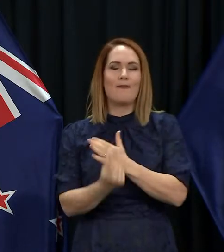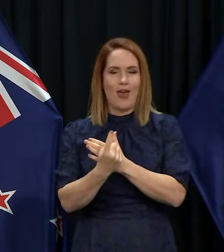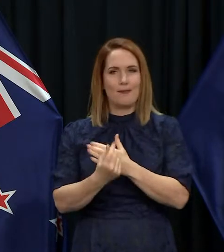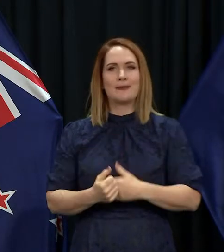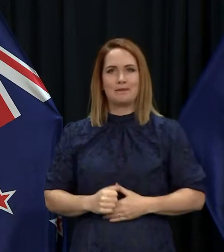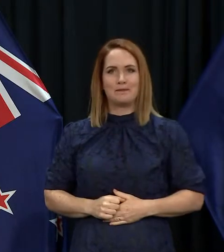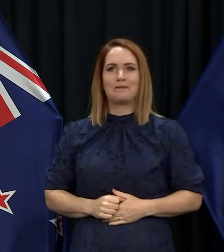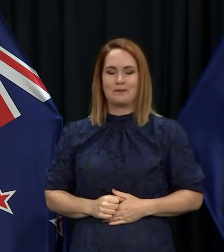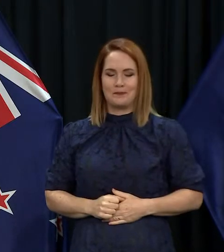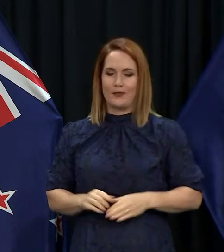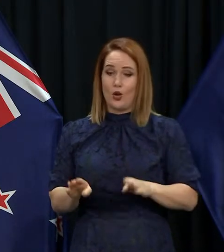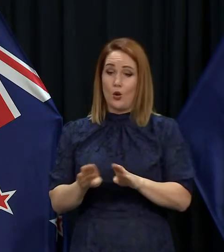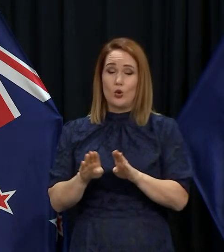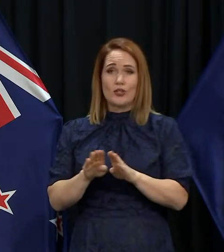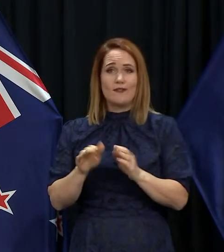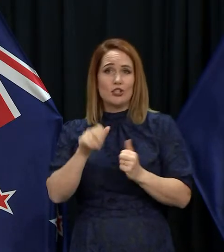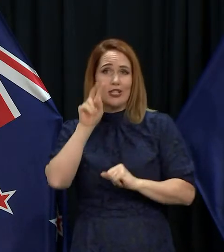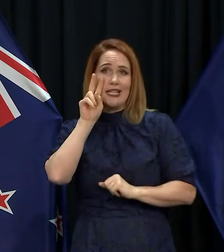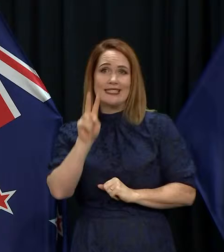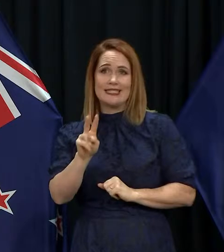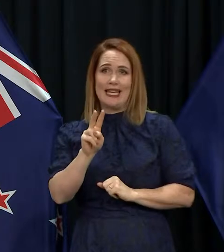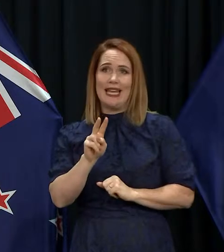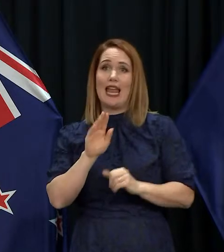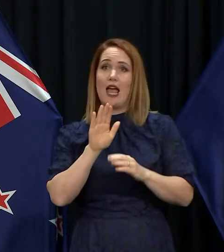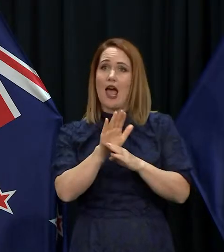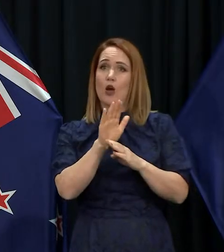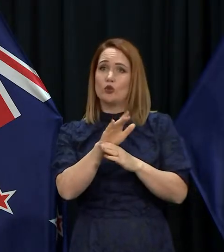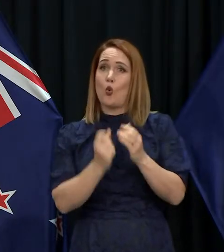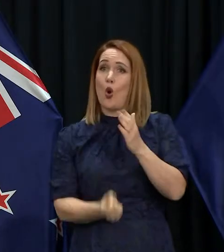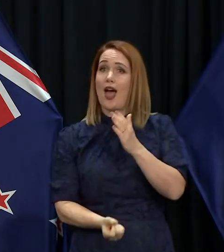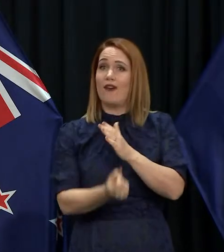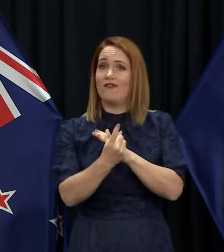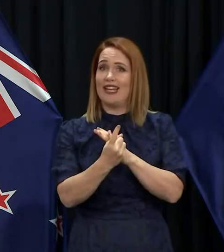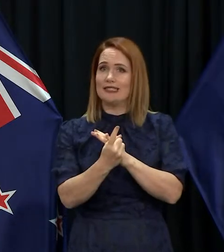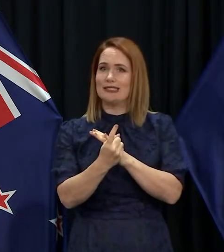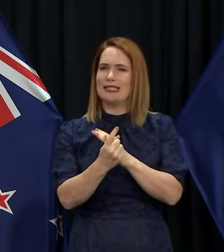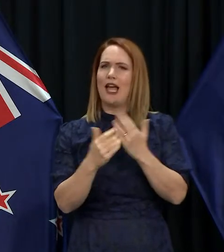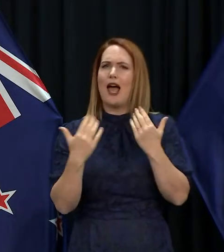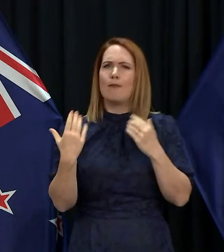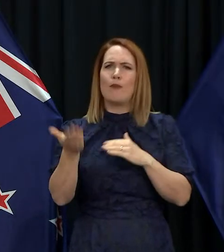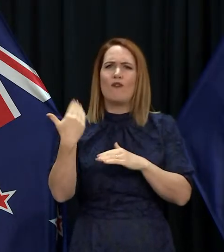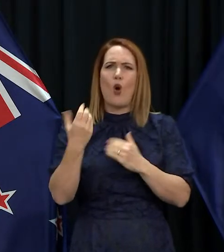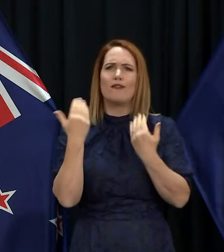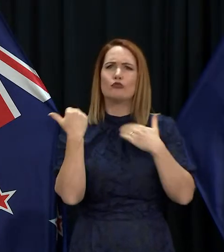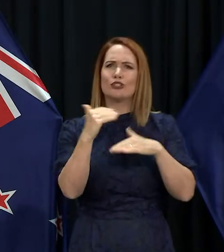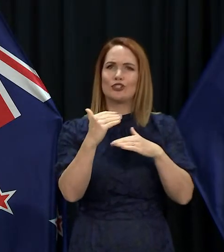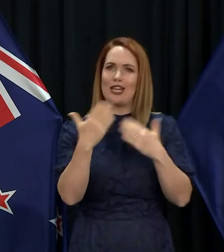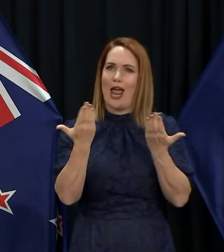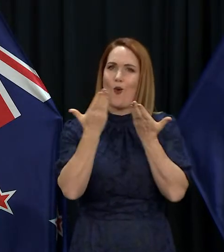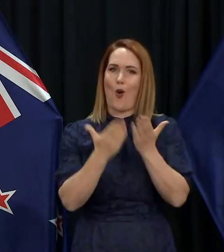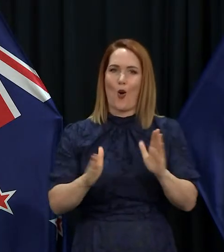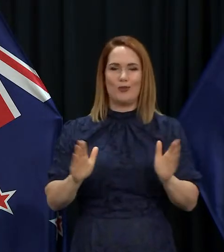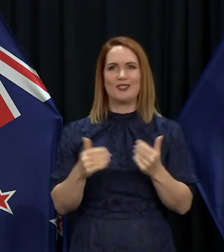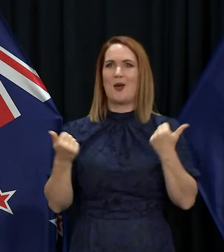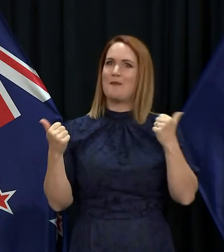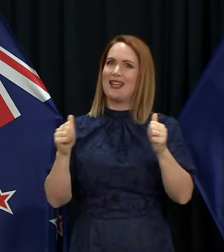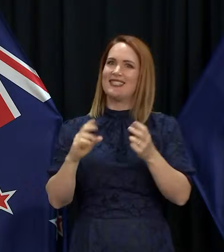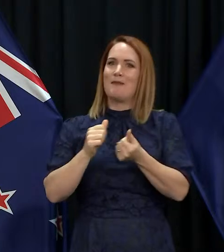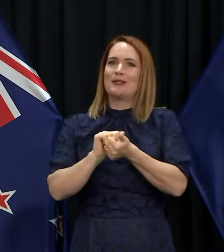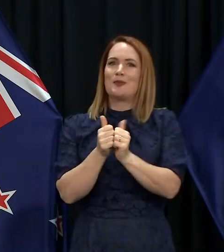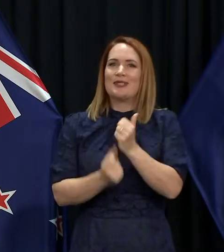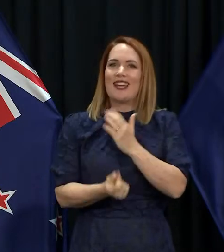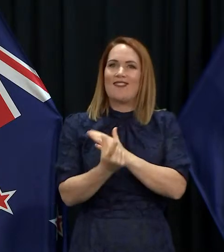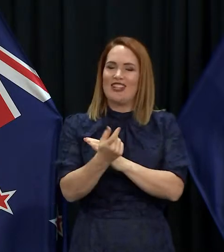the restrictions on outdoor gathering limits lifted, and we've seen some memorable sporting events make the most of that